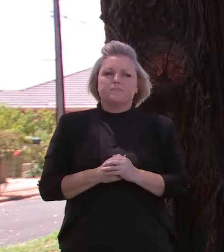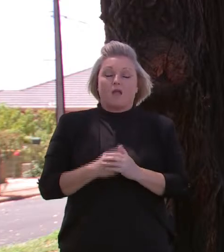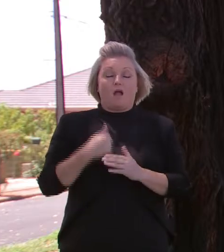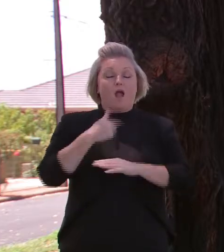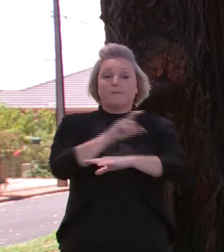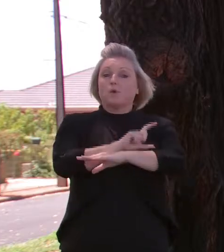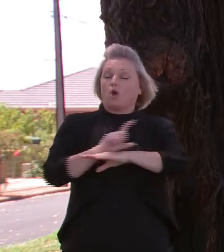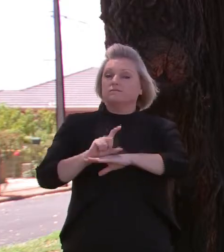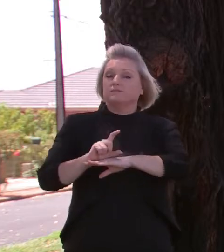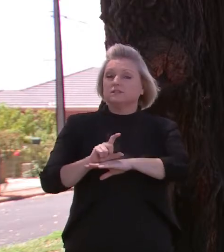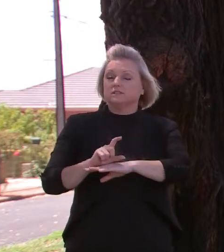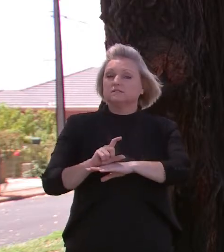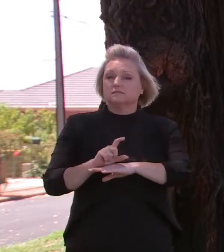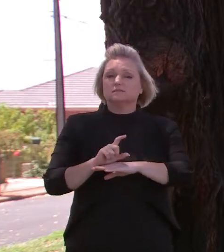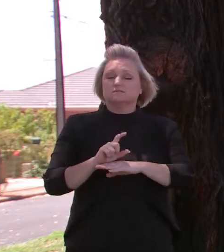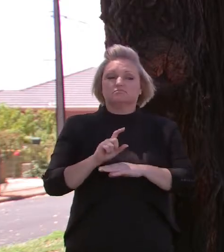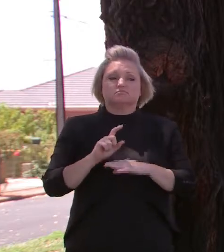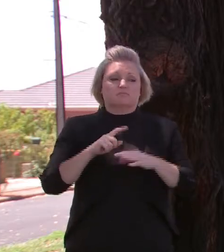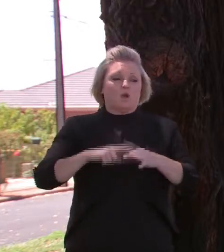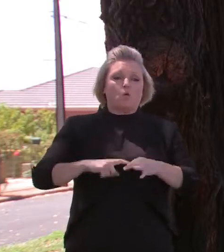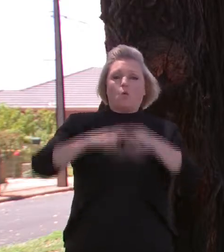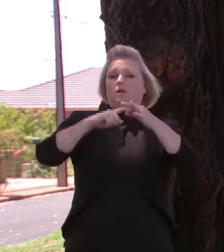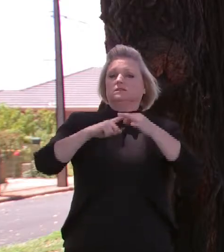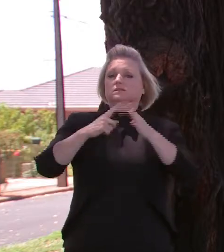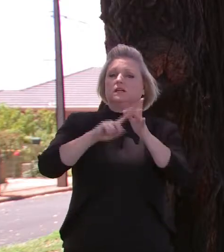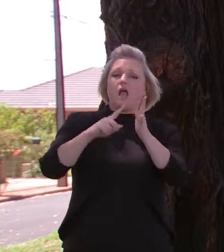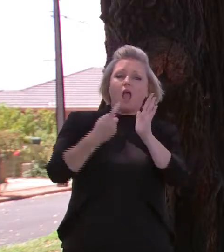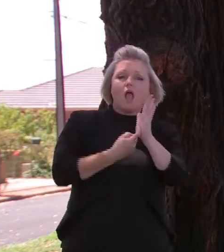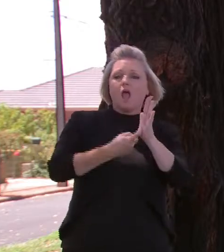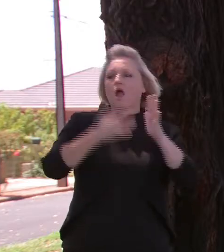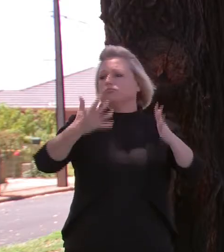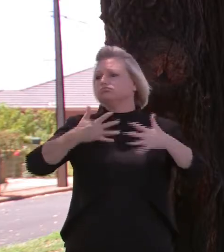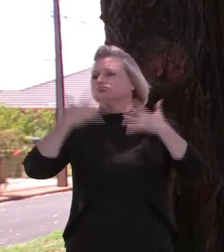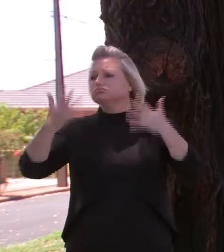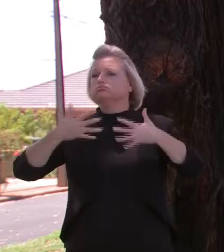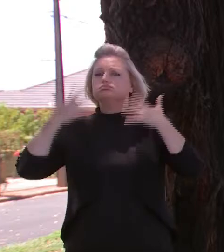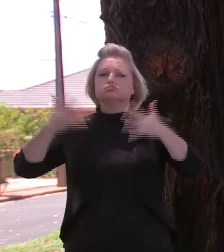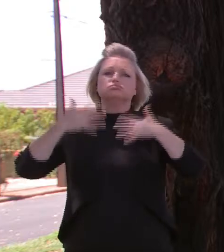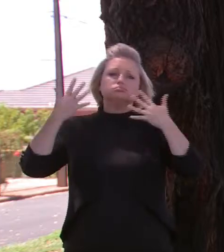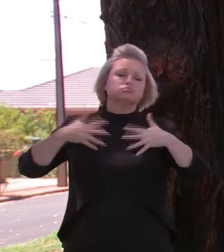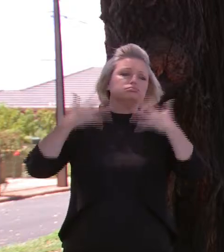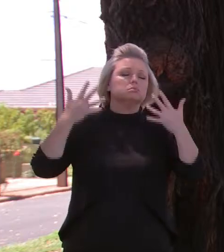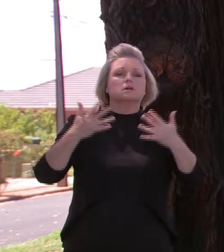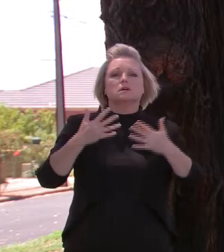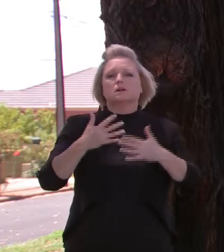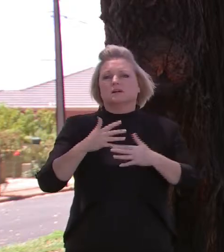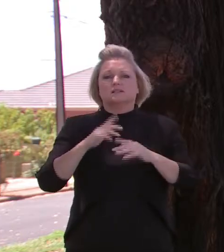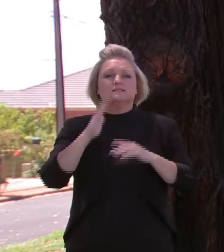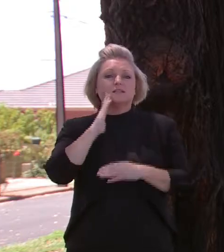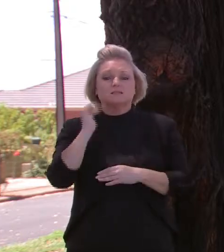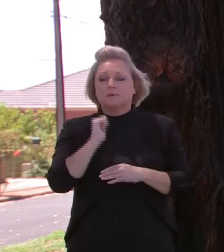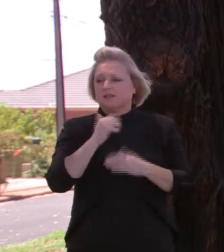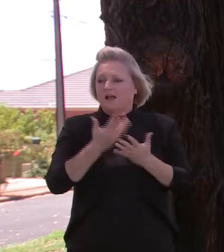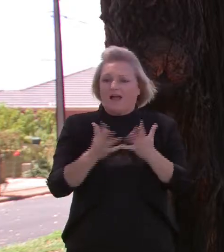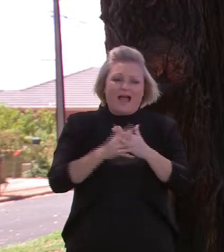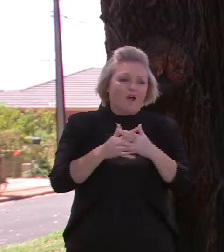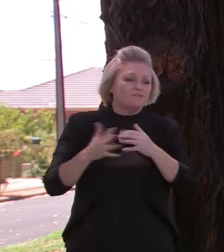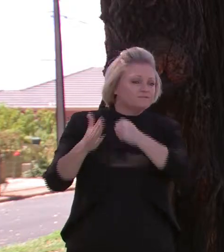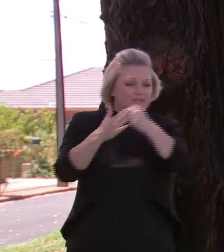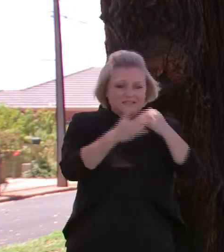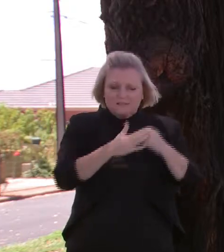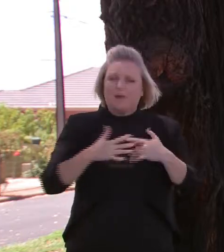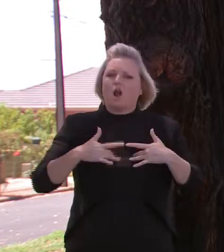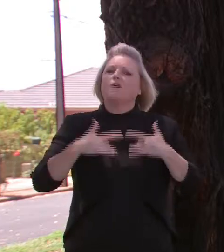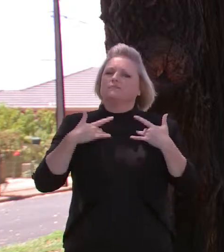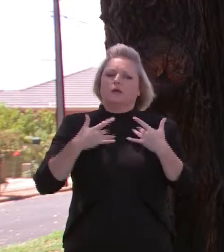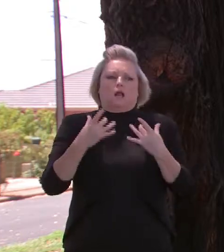level of those upgrades, improvements, whether it's carpentry or air conditioning upgrades, whatever it is, will have been done in time for the